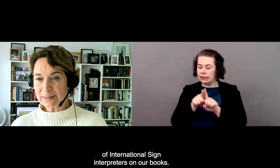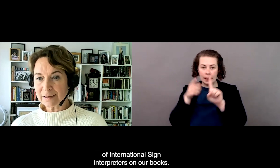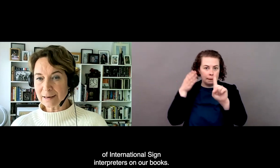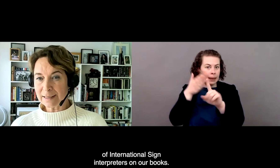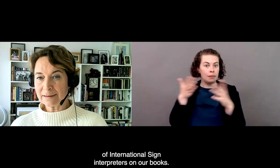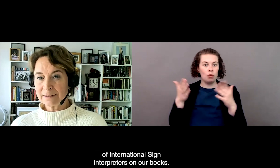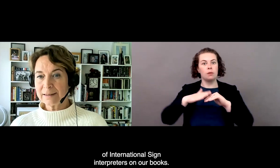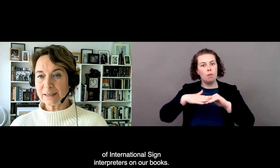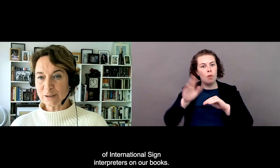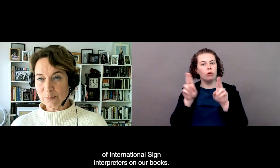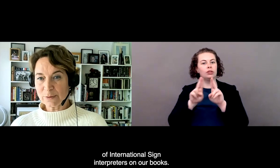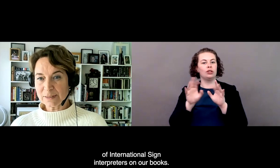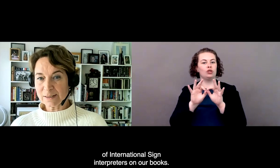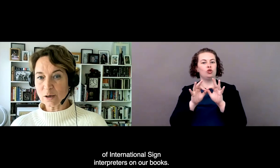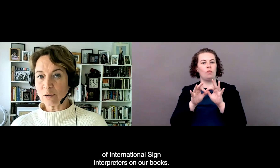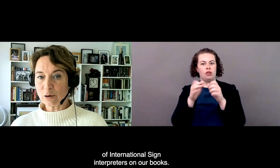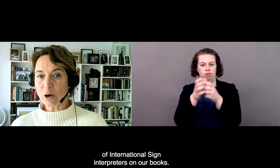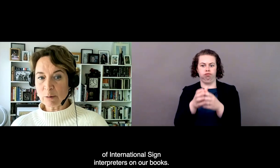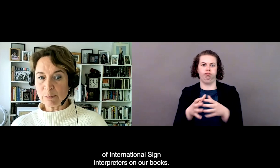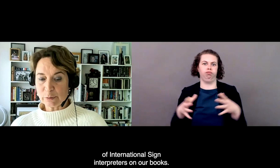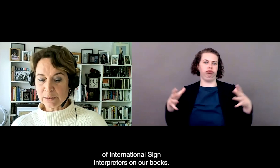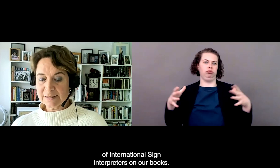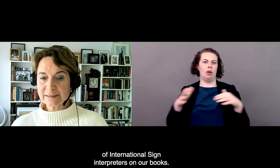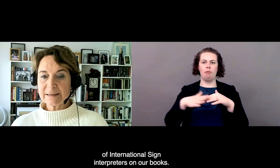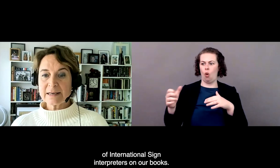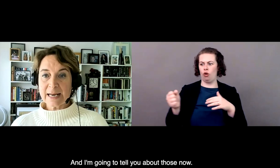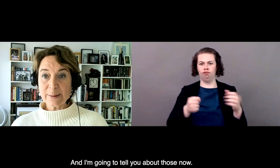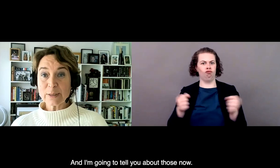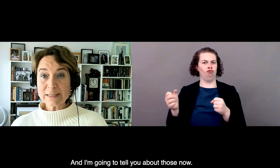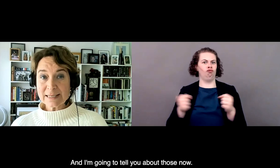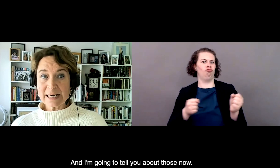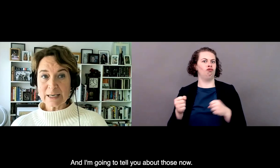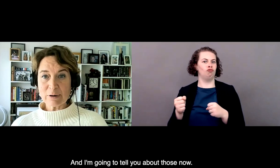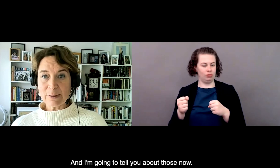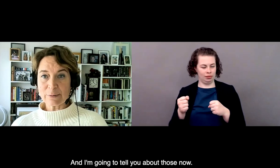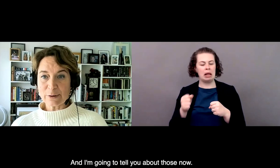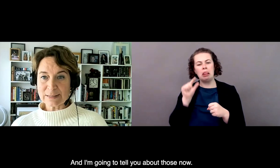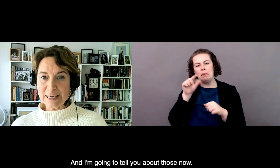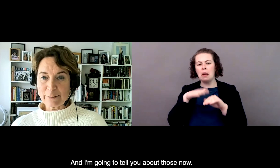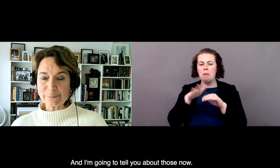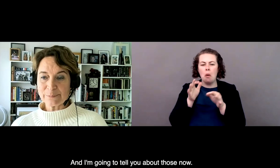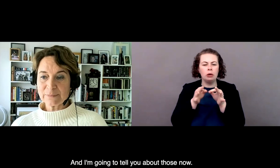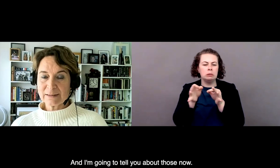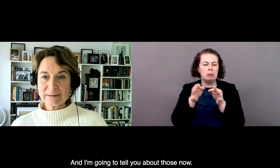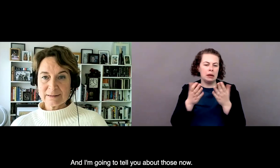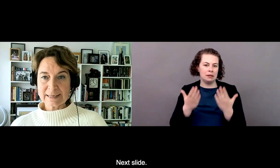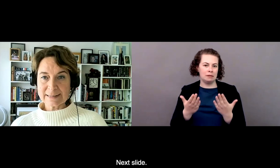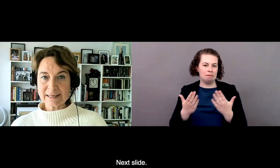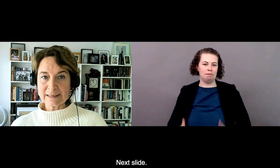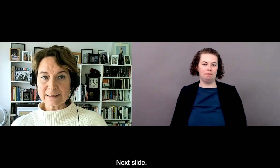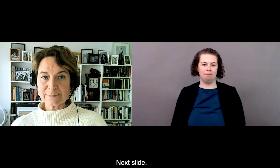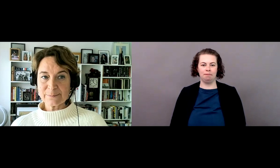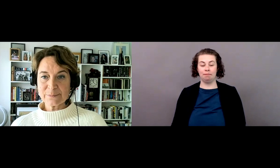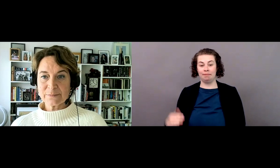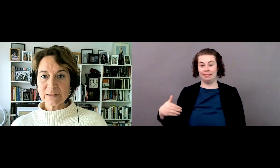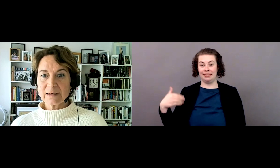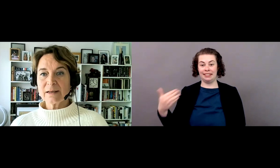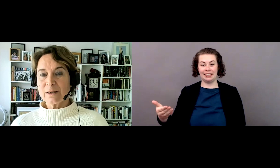sign interpreters on our books. And I'm going to tell you about those now. Next slide.